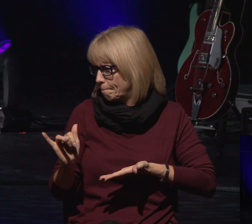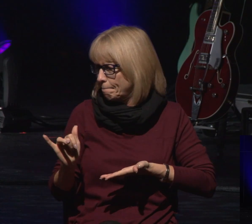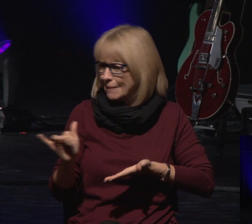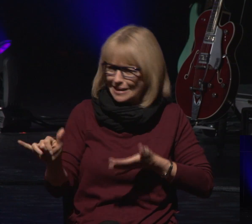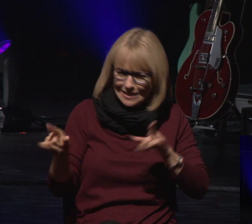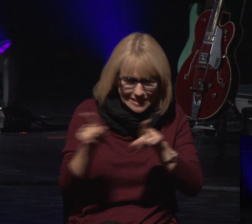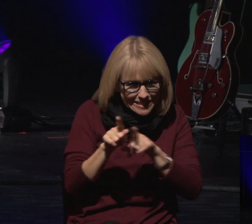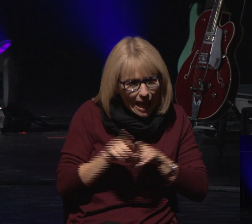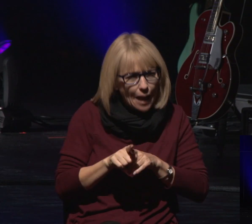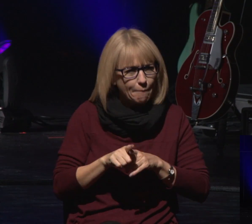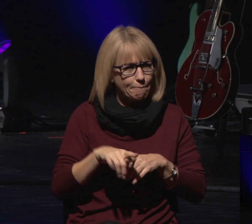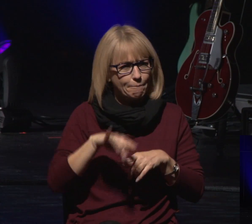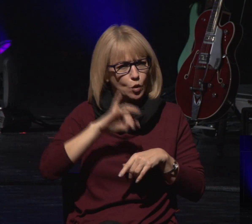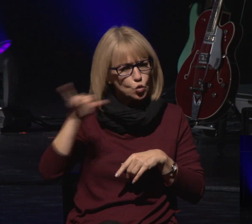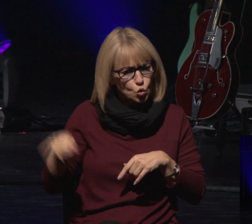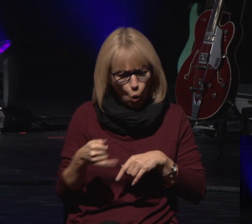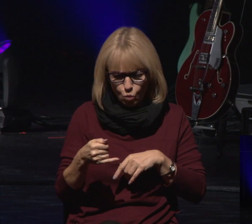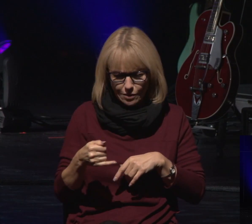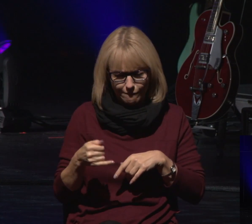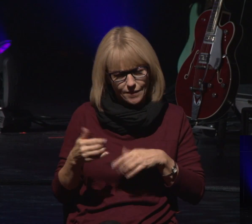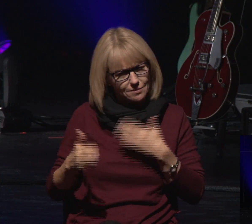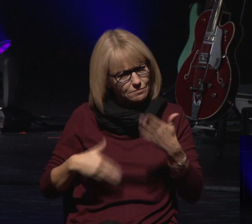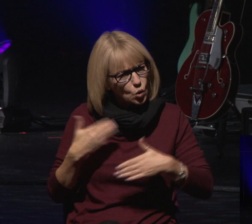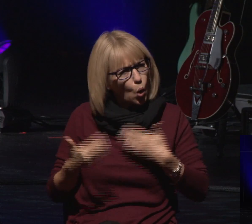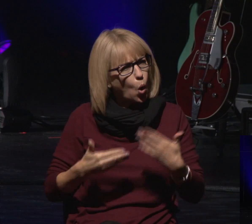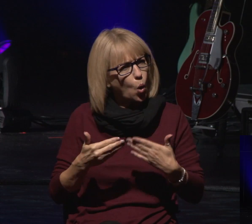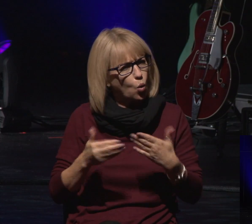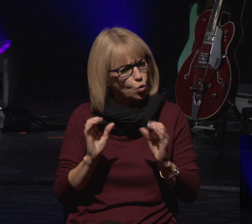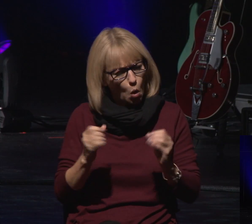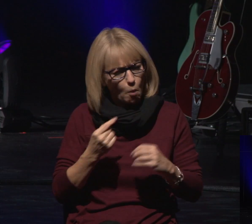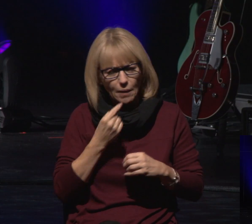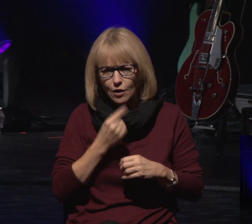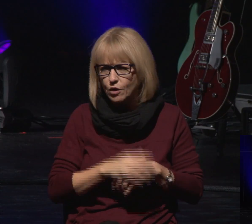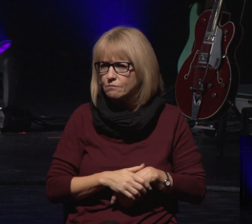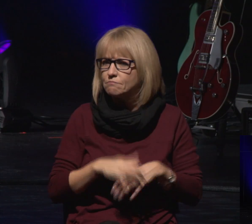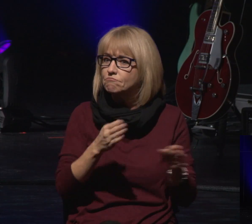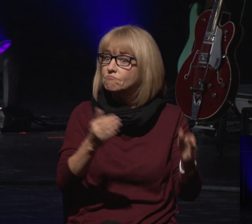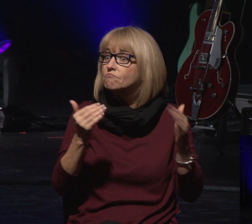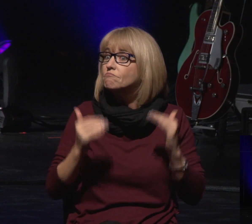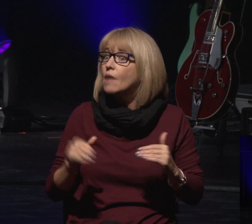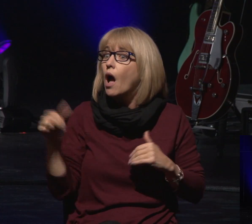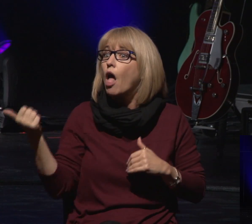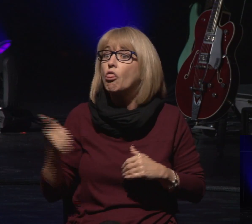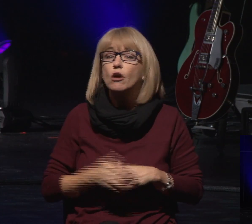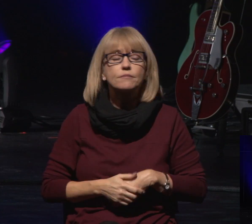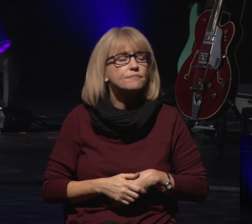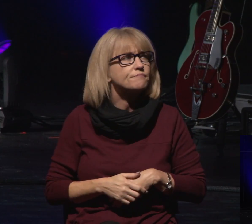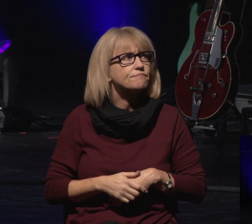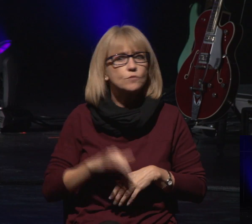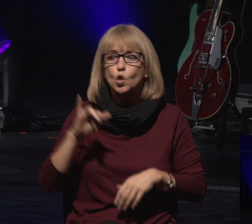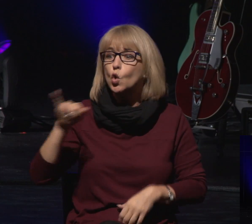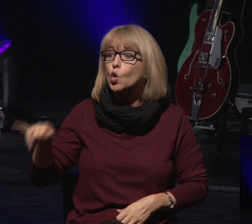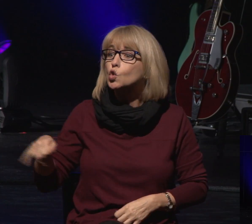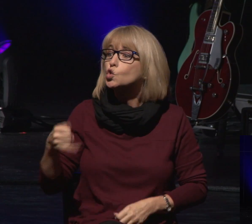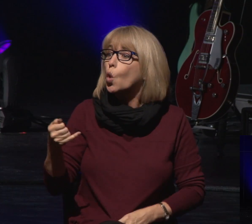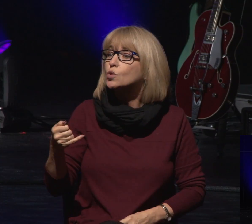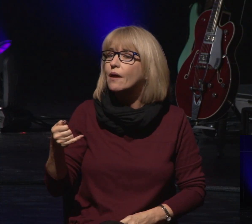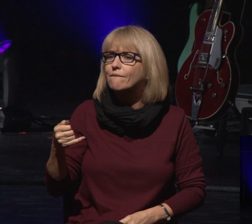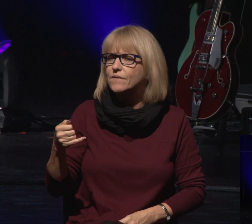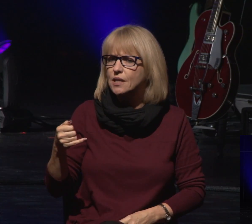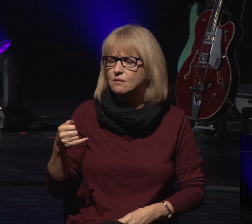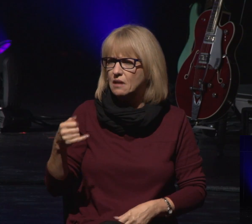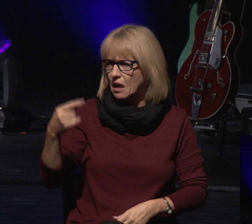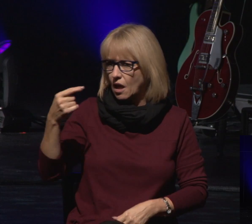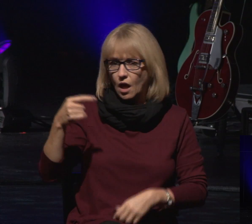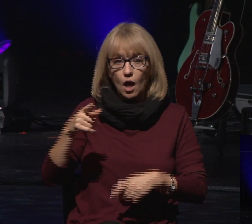life without bitterness in our life. Another thing about Joseph's life is we did see that it did not include his success when it